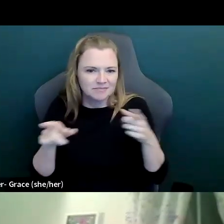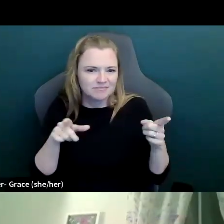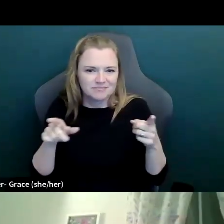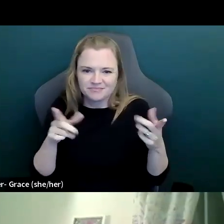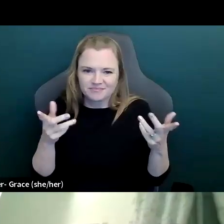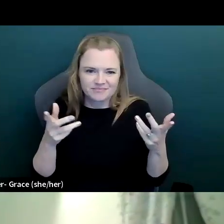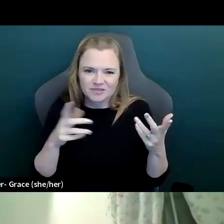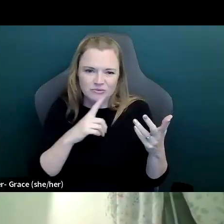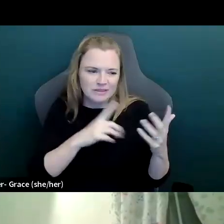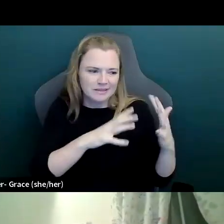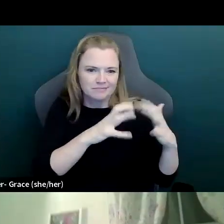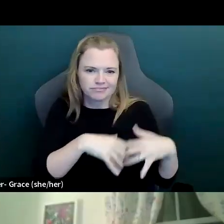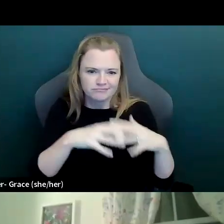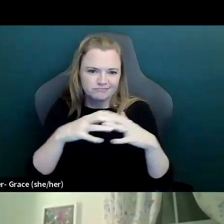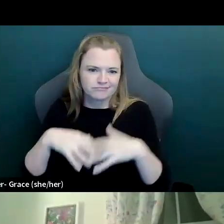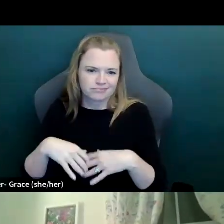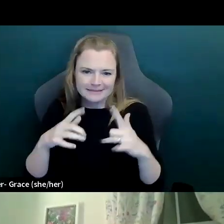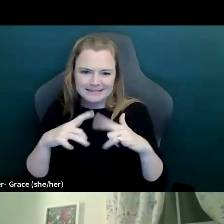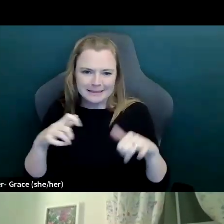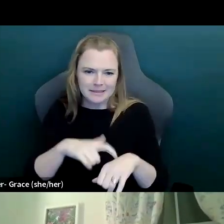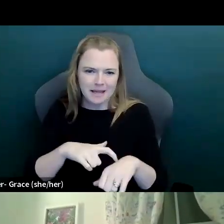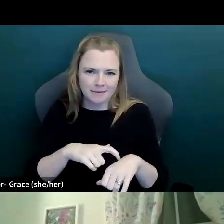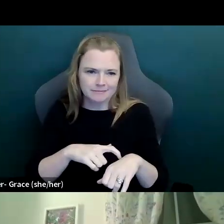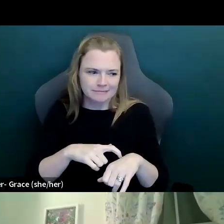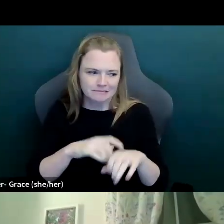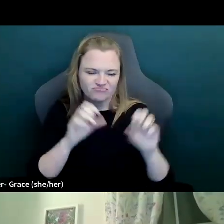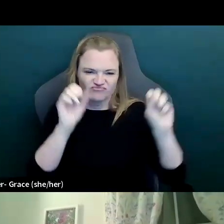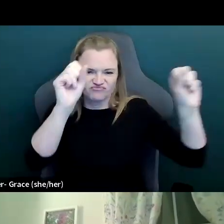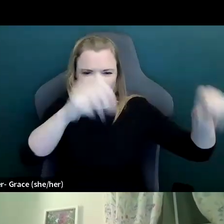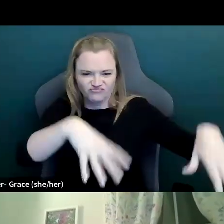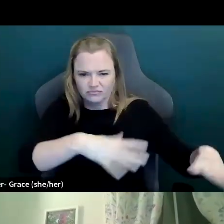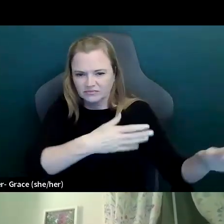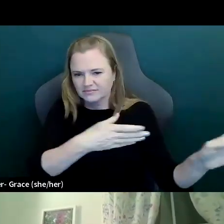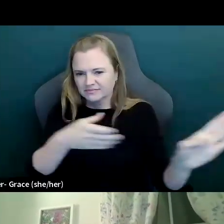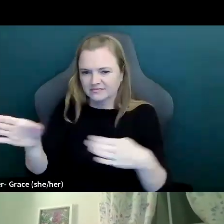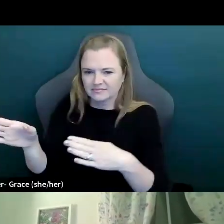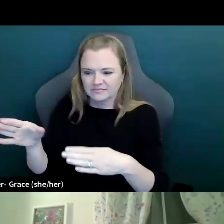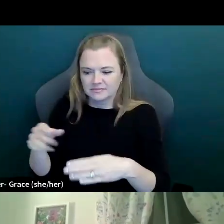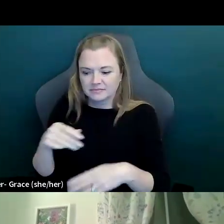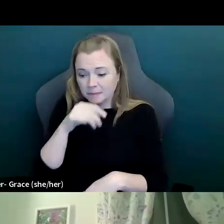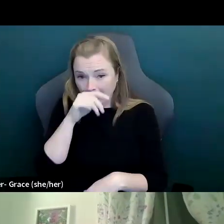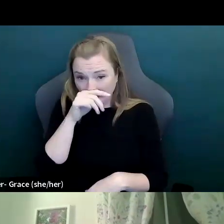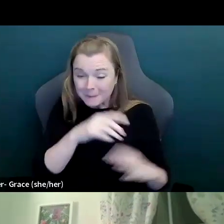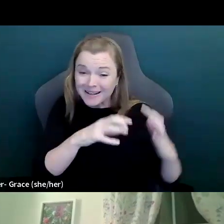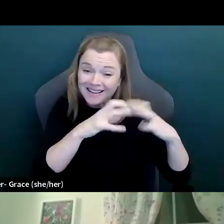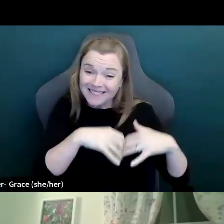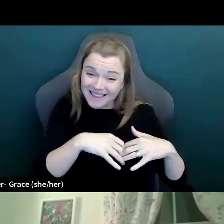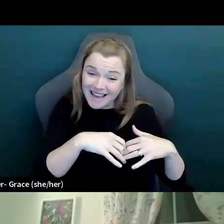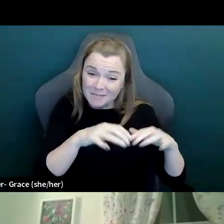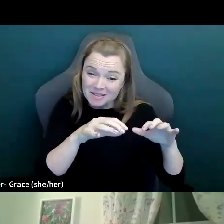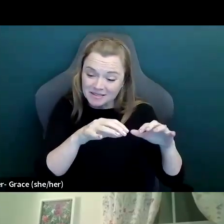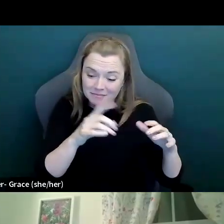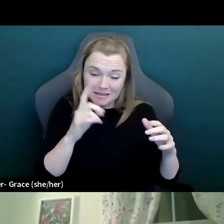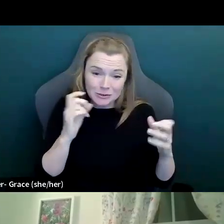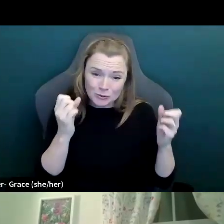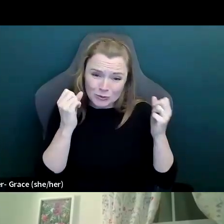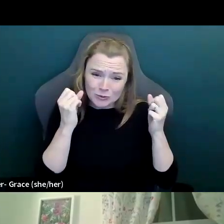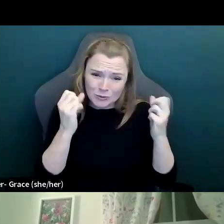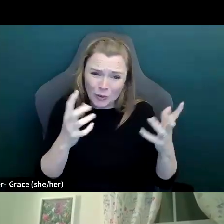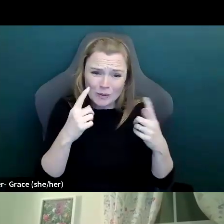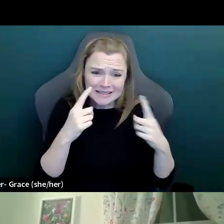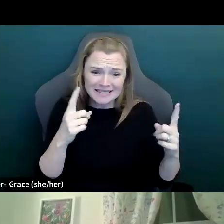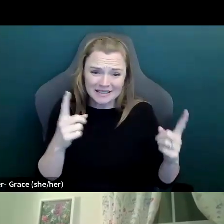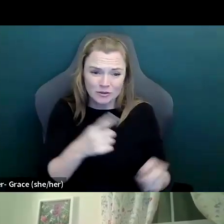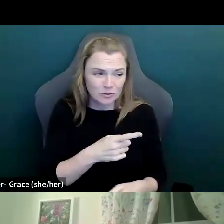sort of collapsed at the same time. But it only collapsed because it was so successful that too many people wanted